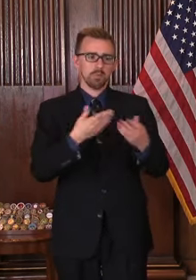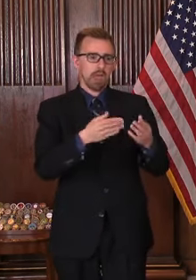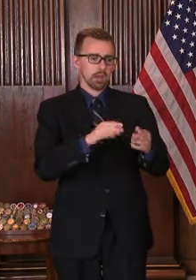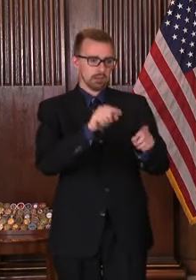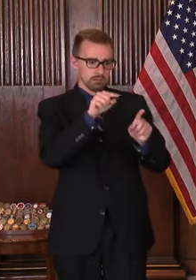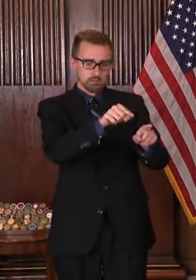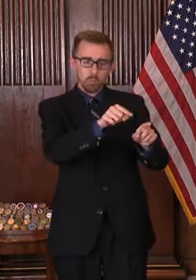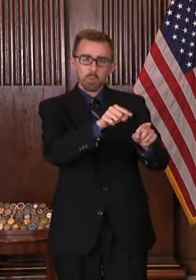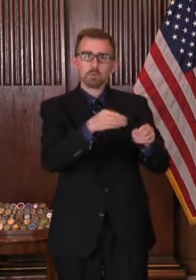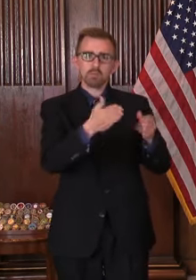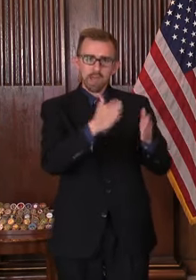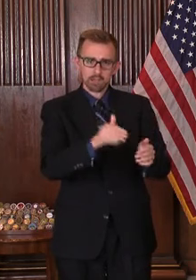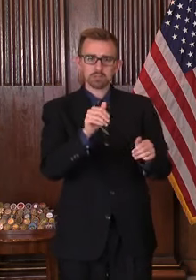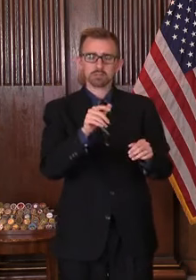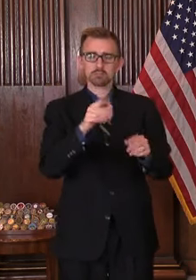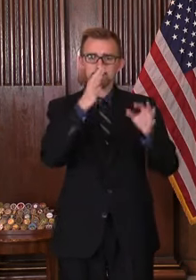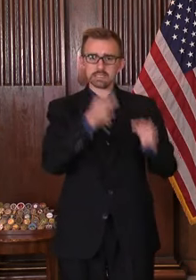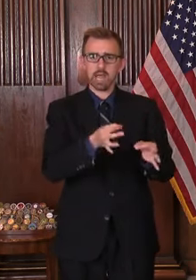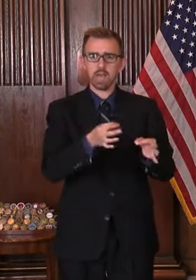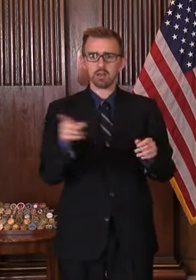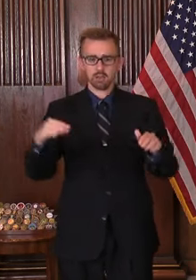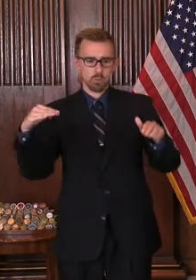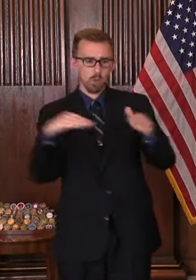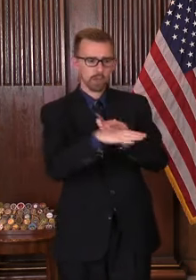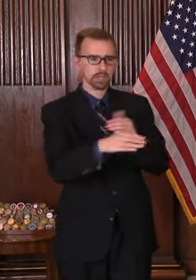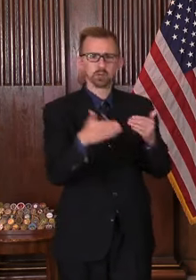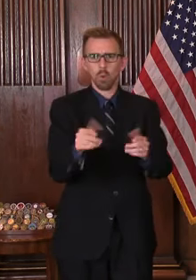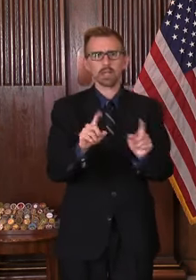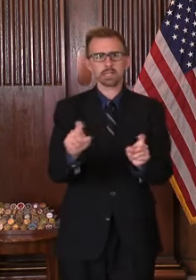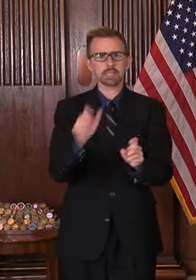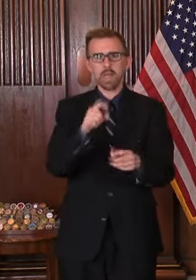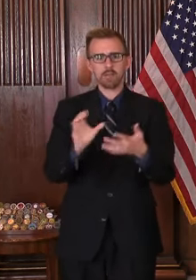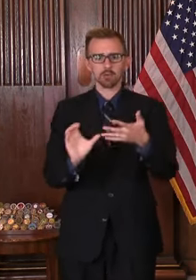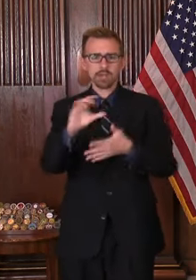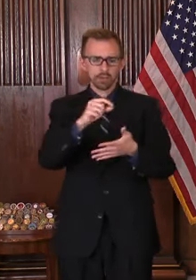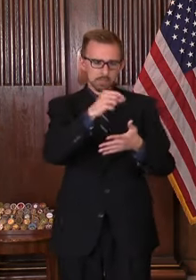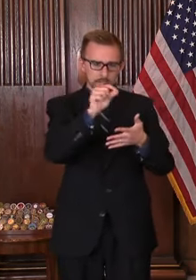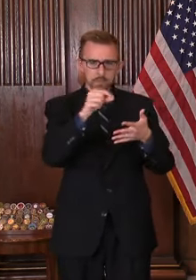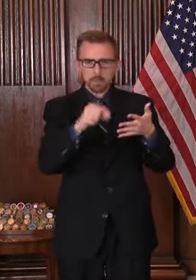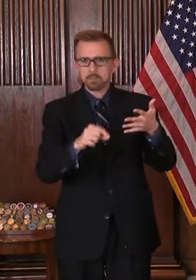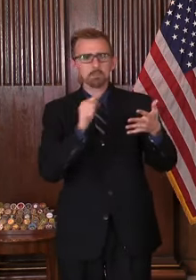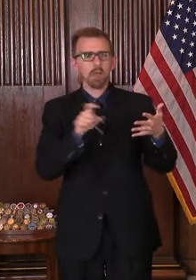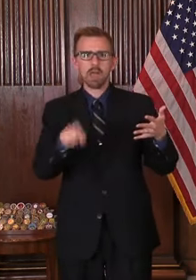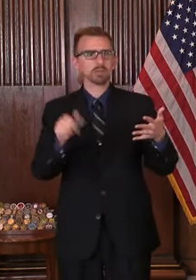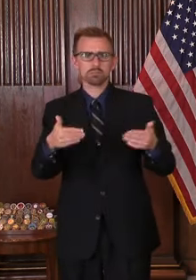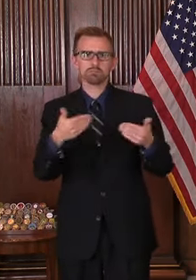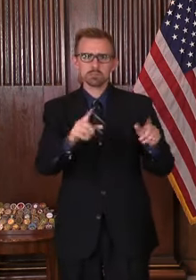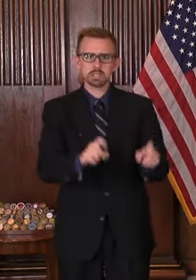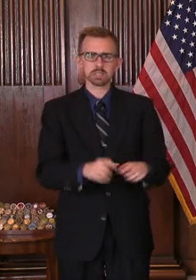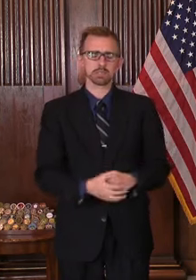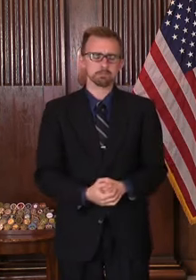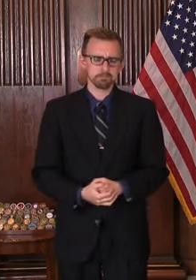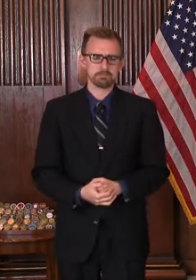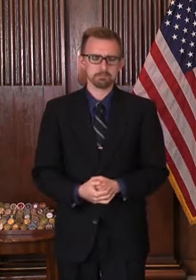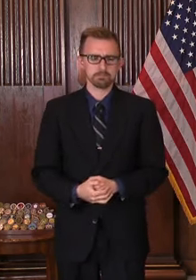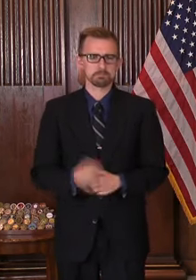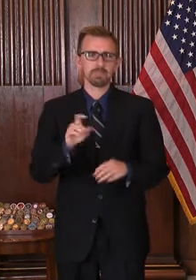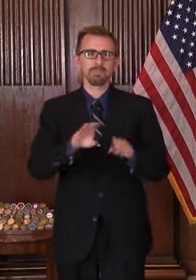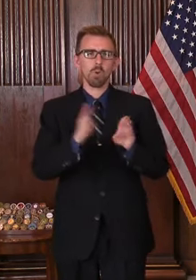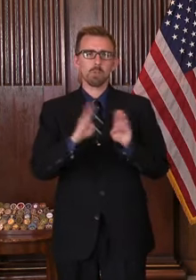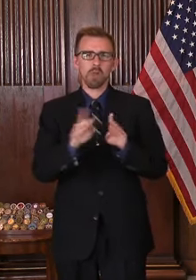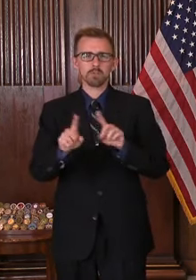just actually, if somebody walks in there, say, if you want to test them, you can test them. They don't have to meet the criteria. We have to open that up to go to different